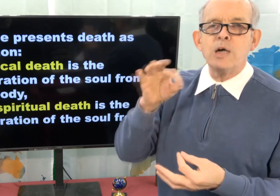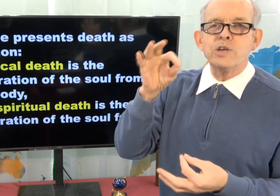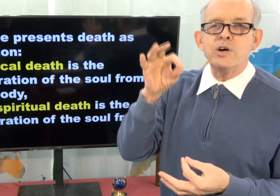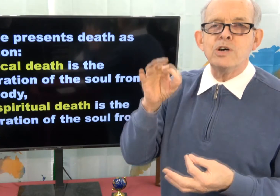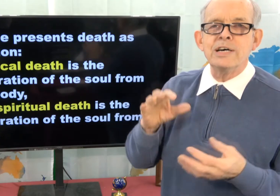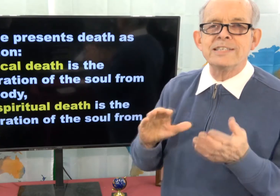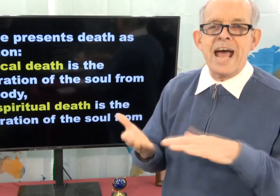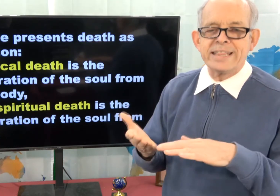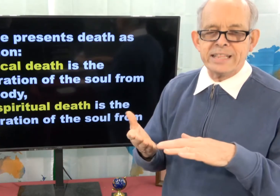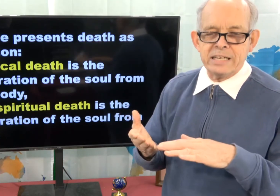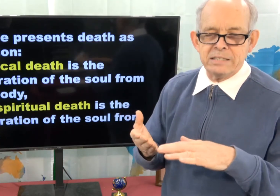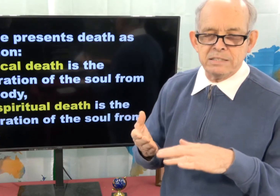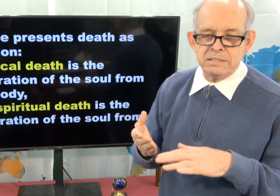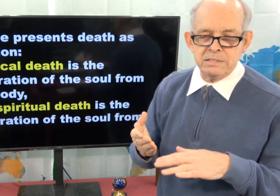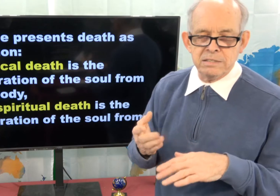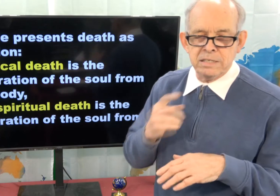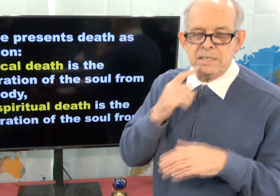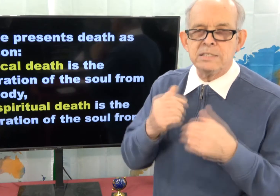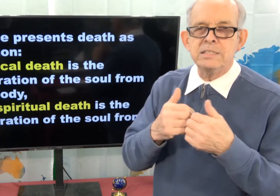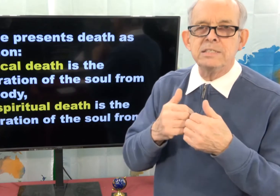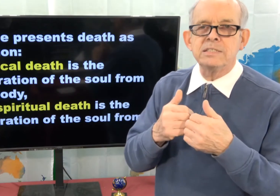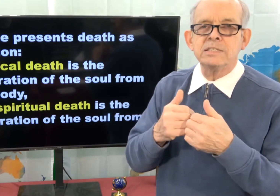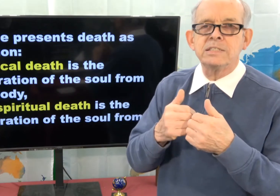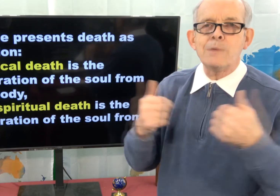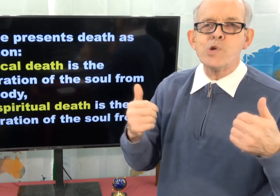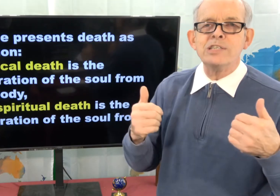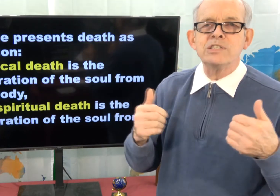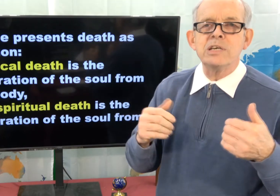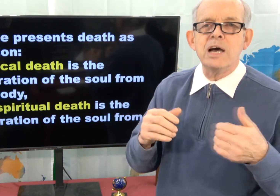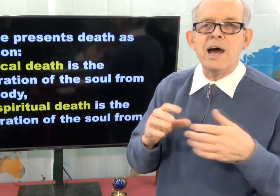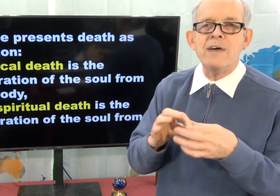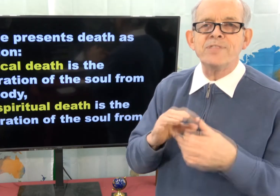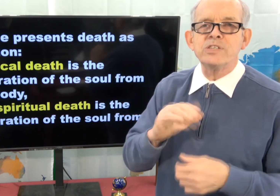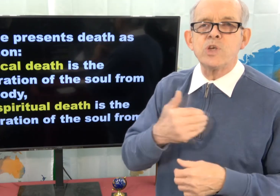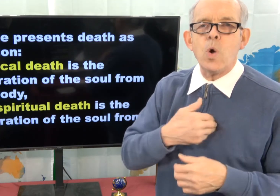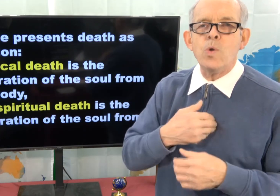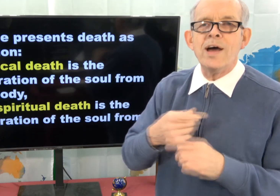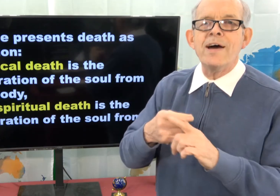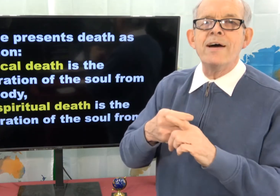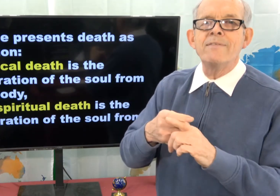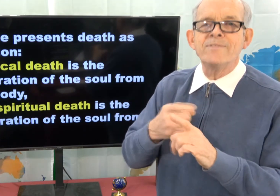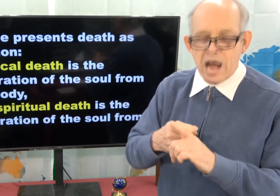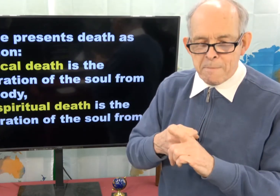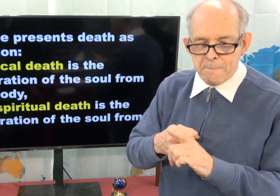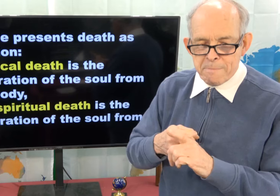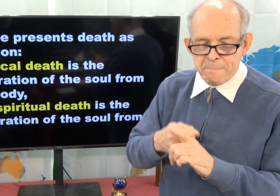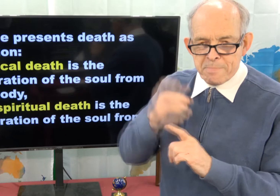Spiritual death is separation of the soul from